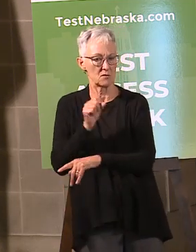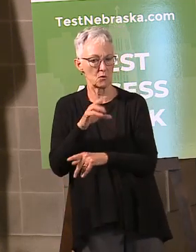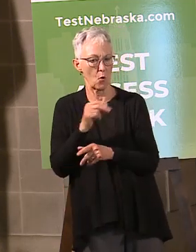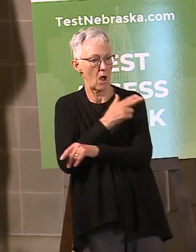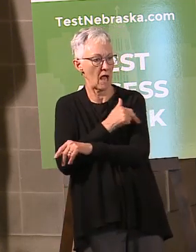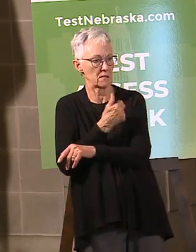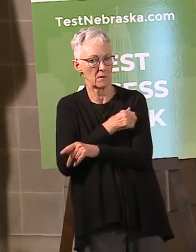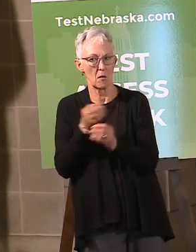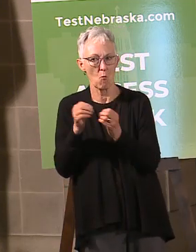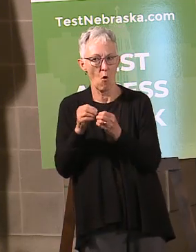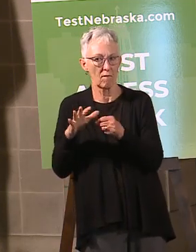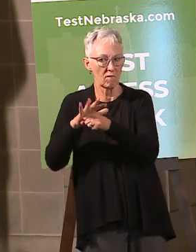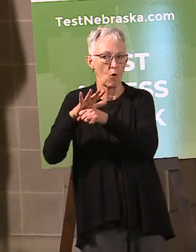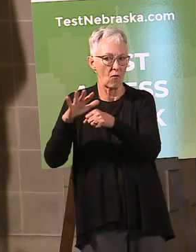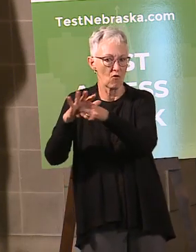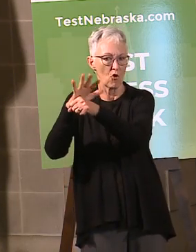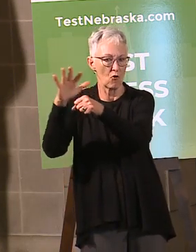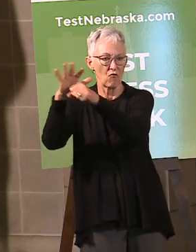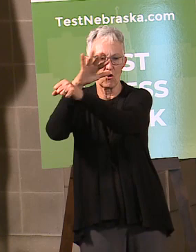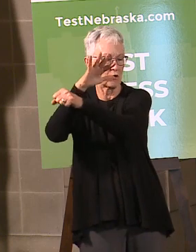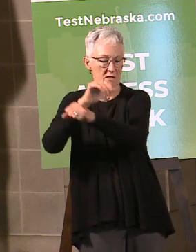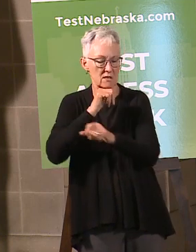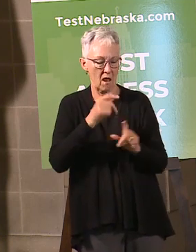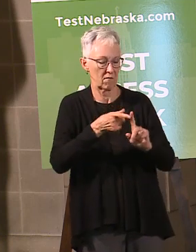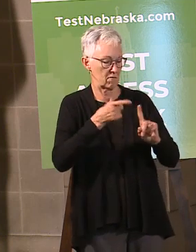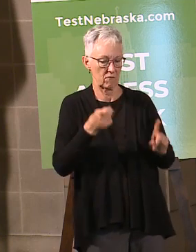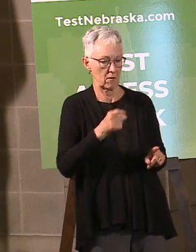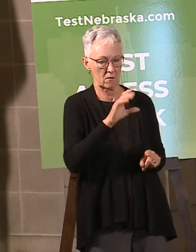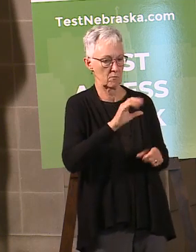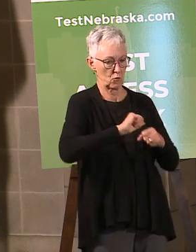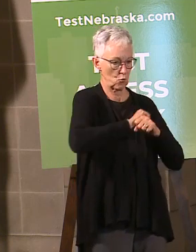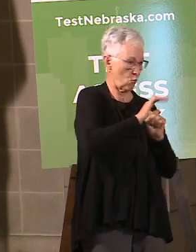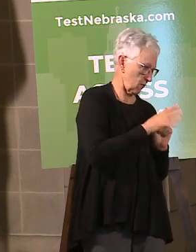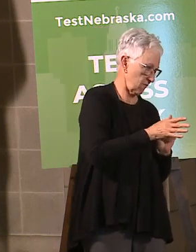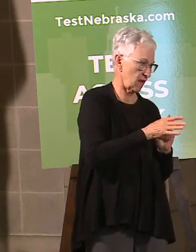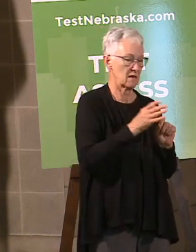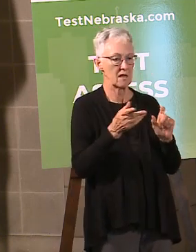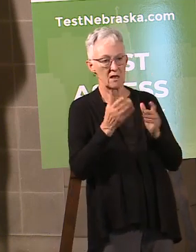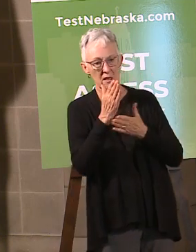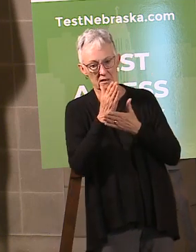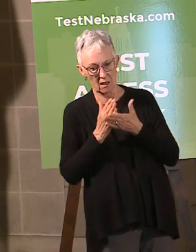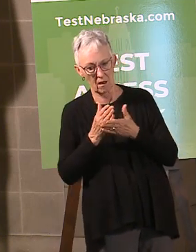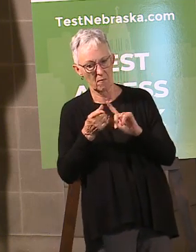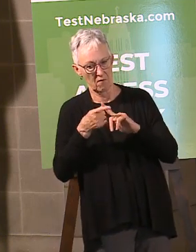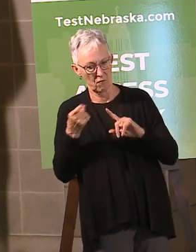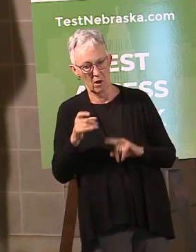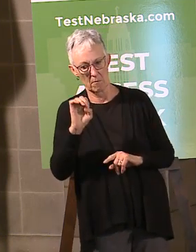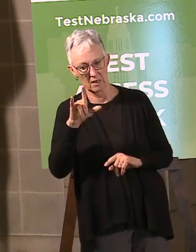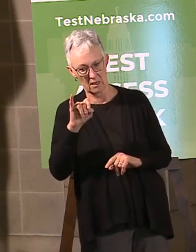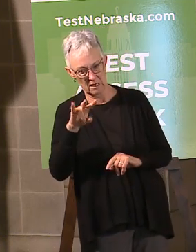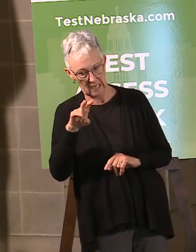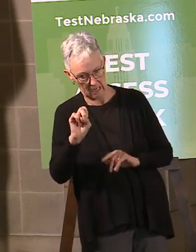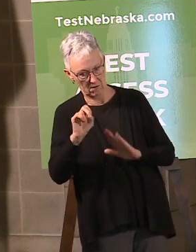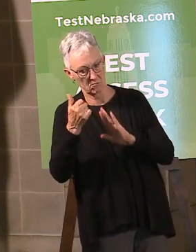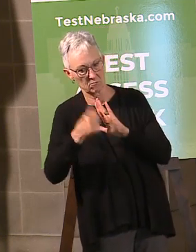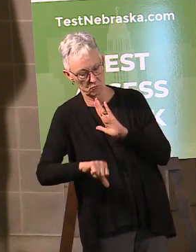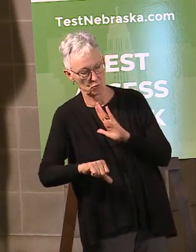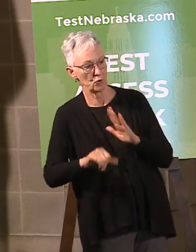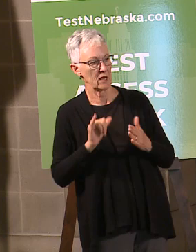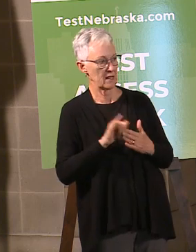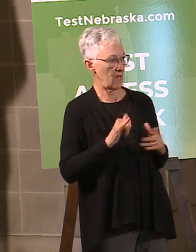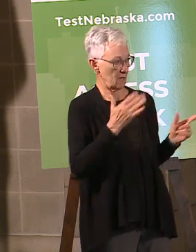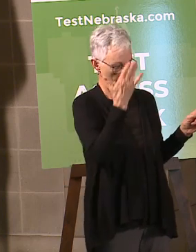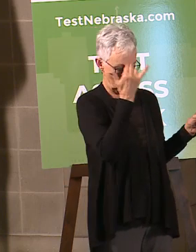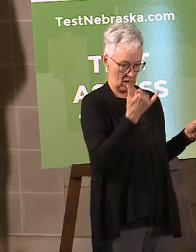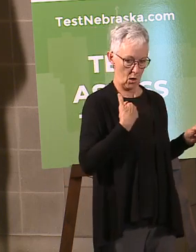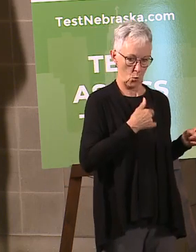dried as just, oh, it's elective surgery or it's coronavirus patients. And so that's where we want to have the opportunity to be able to work with the hospitals to figure out what is